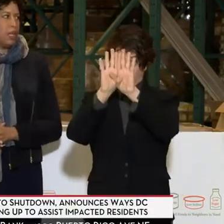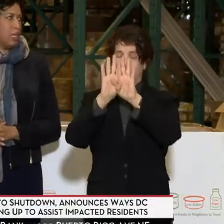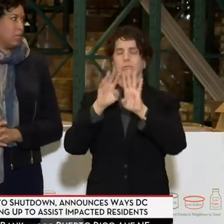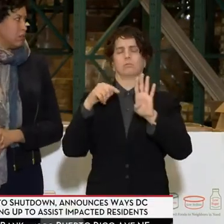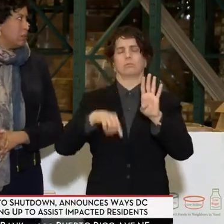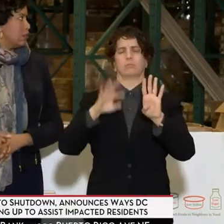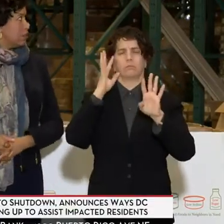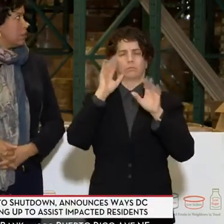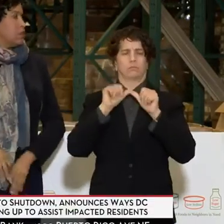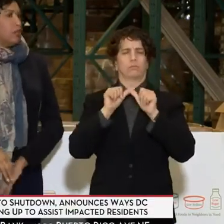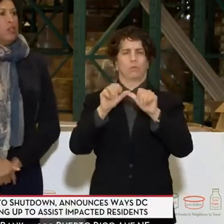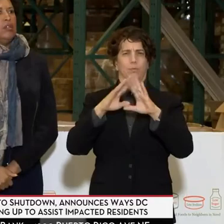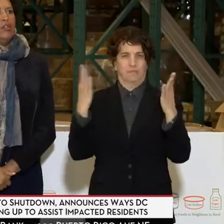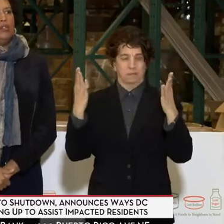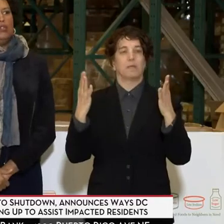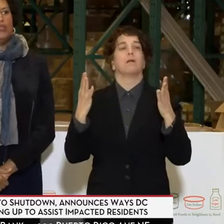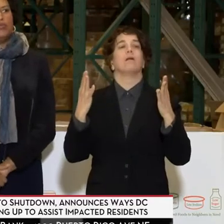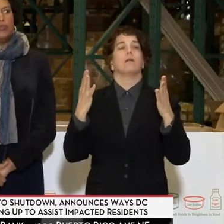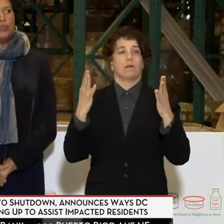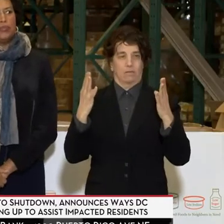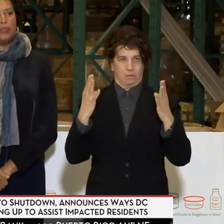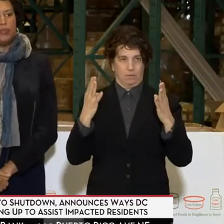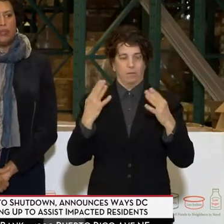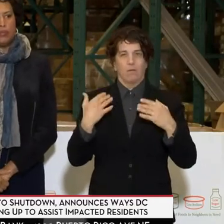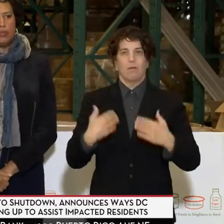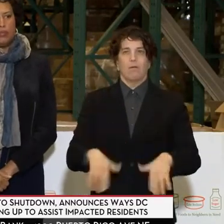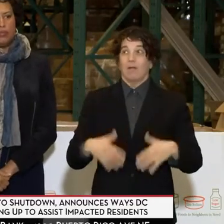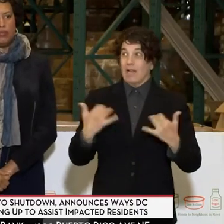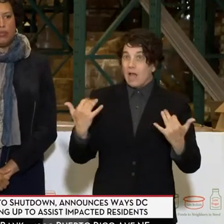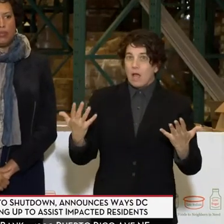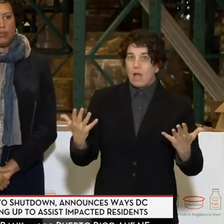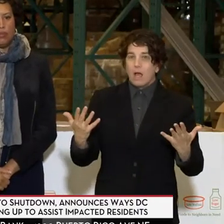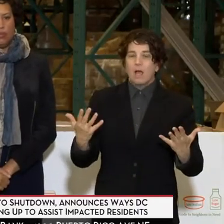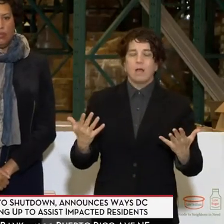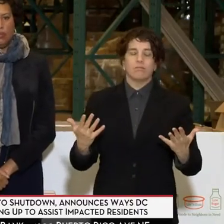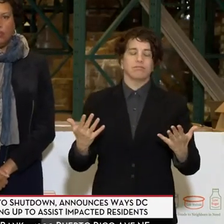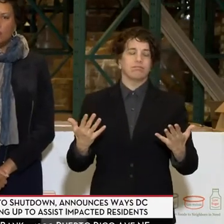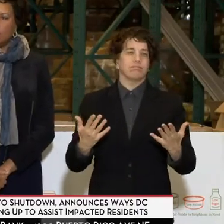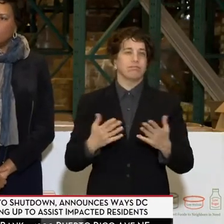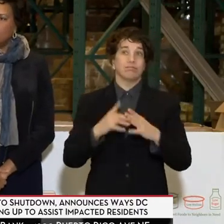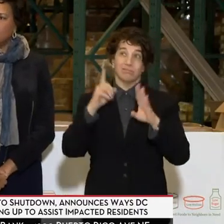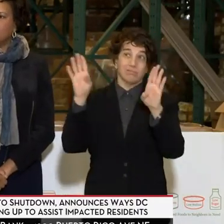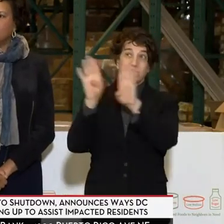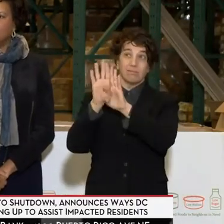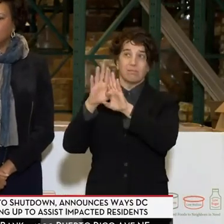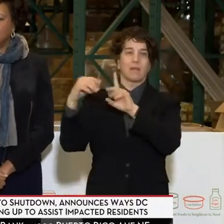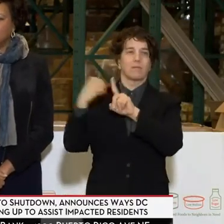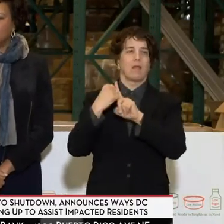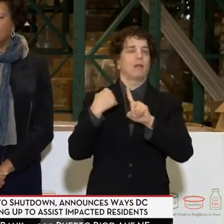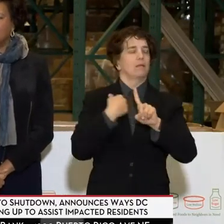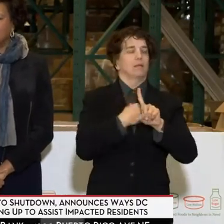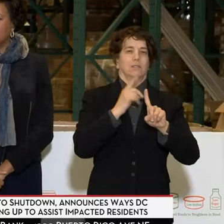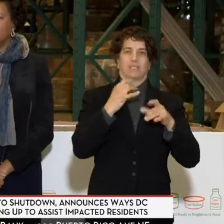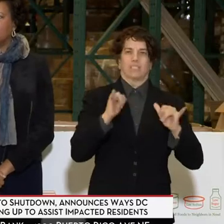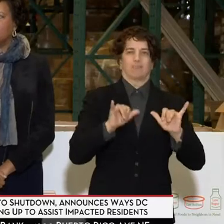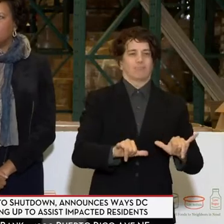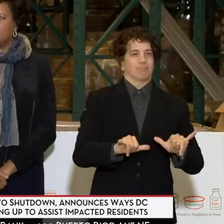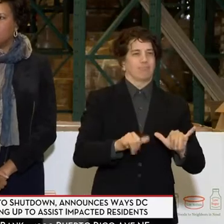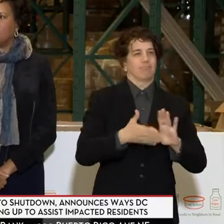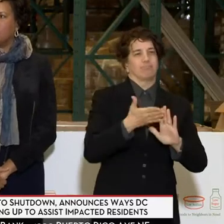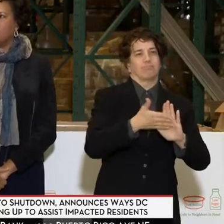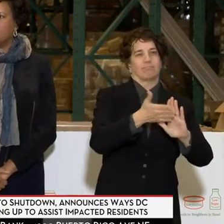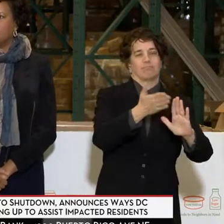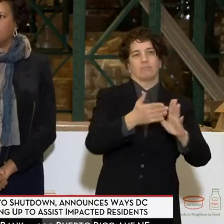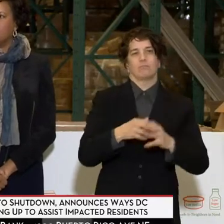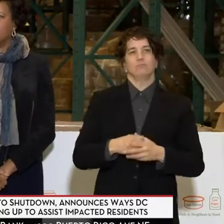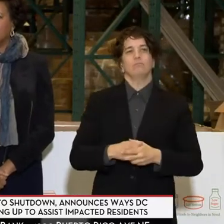going through these pains today, because we have had these shutdowns to affect us. We've got 62,000 federal workers here